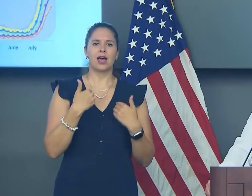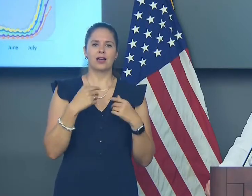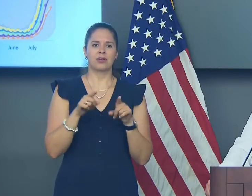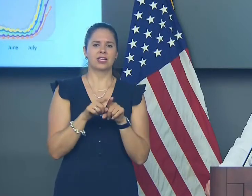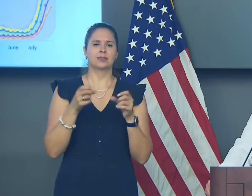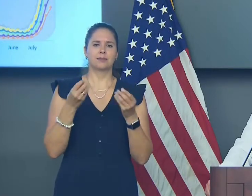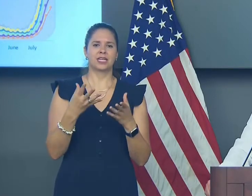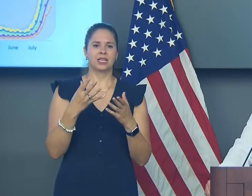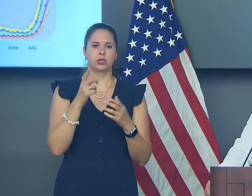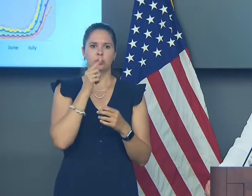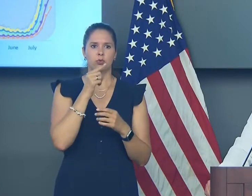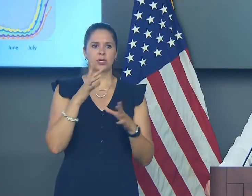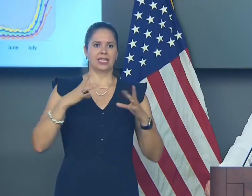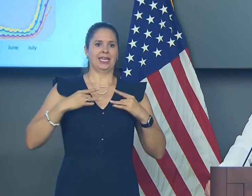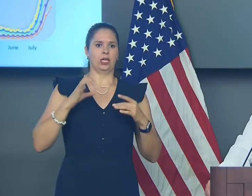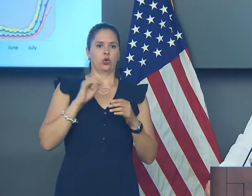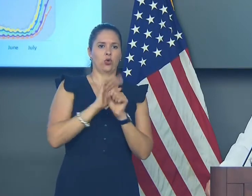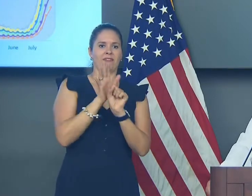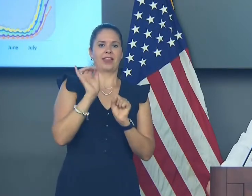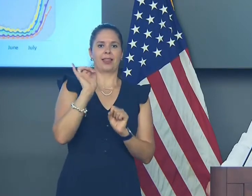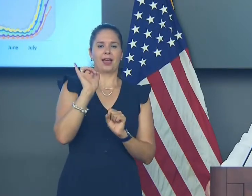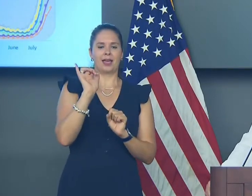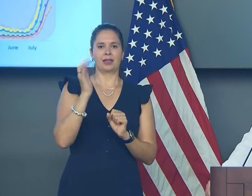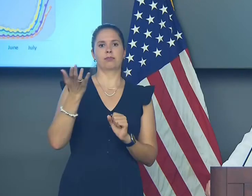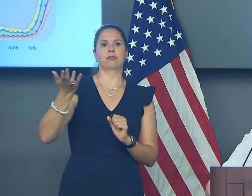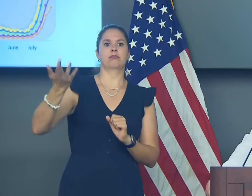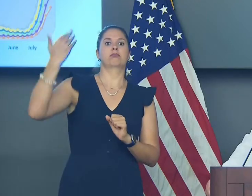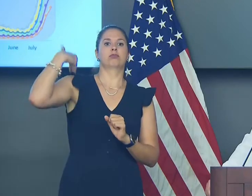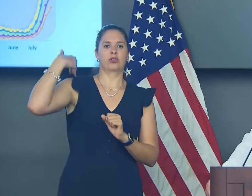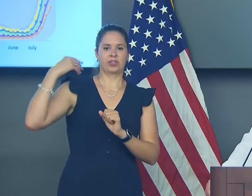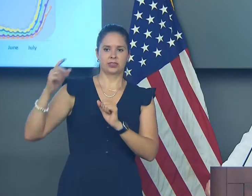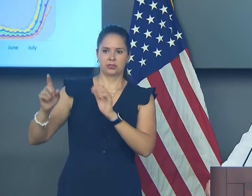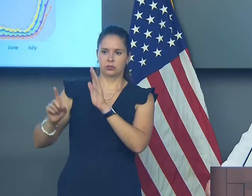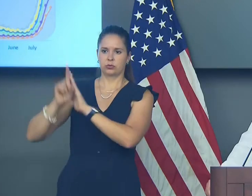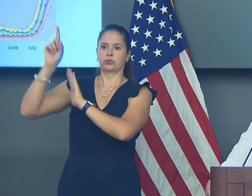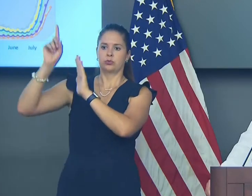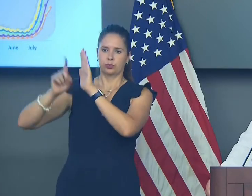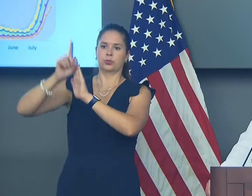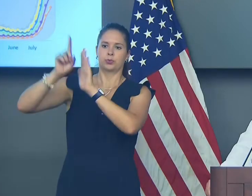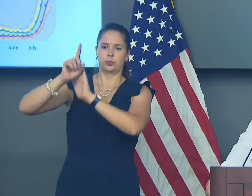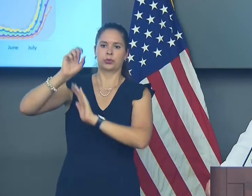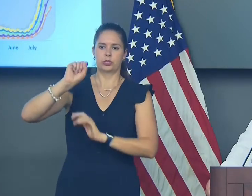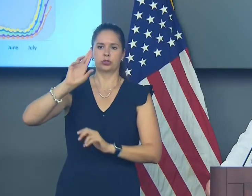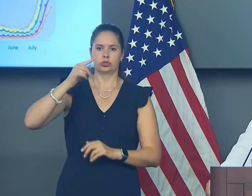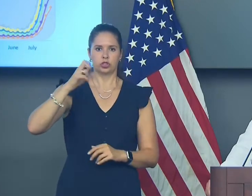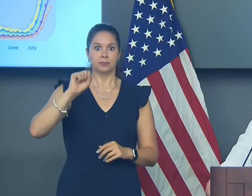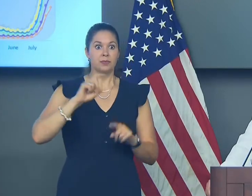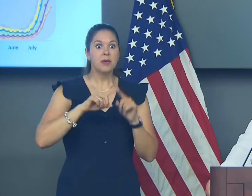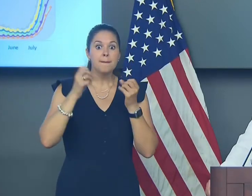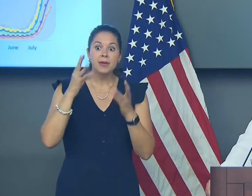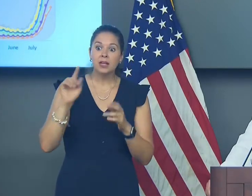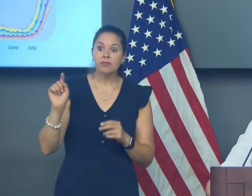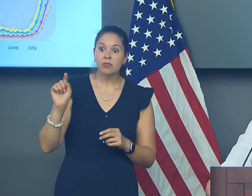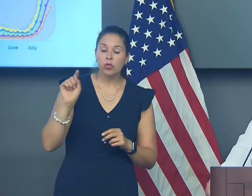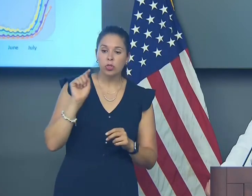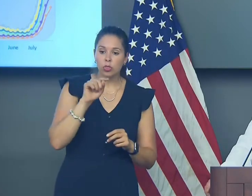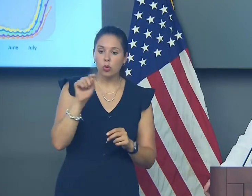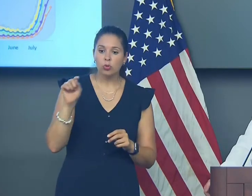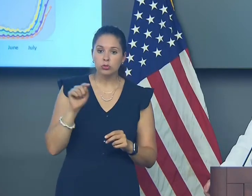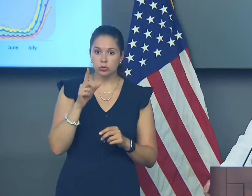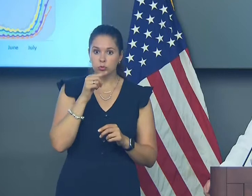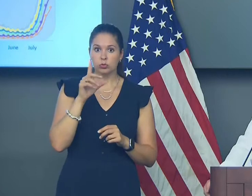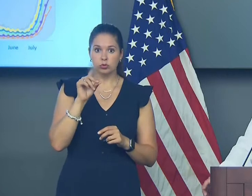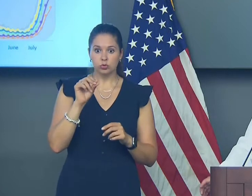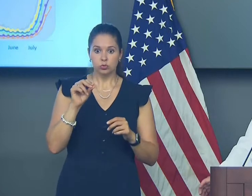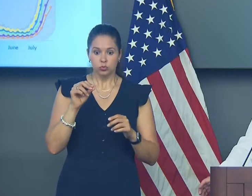many who are getting COVID as we had in previous surges. But many of those who do have